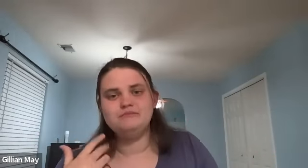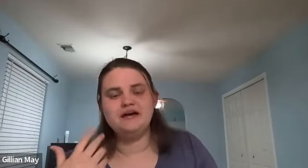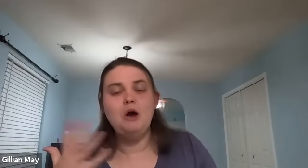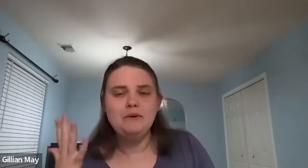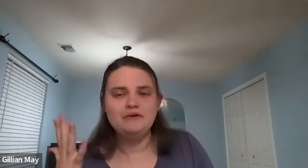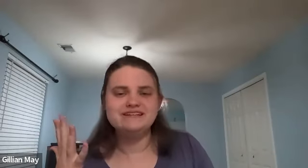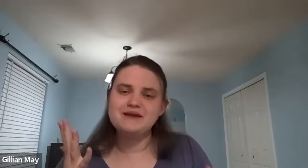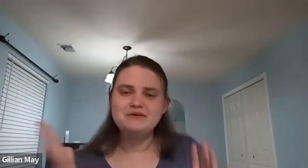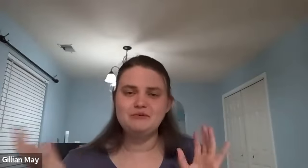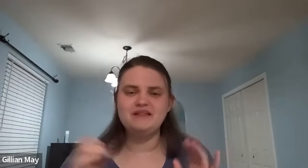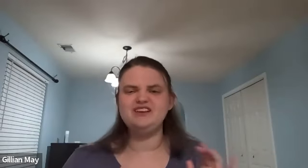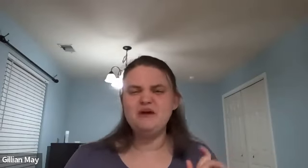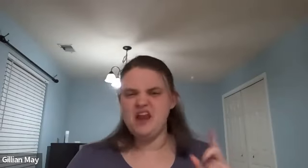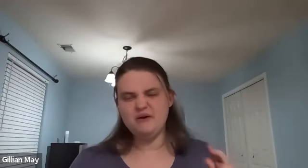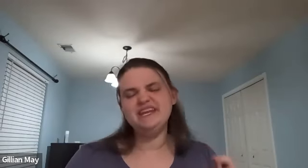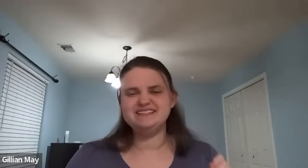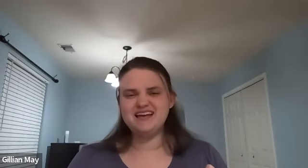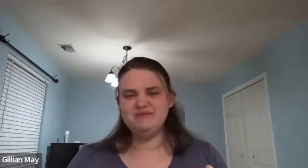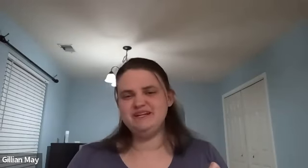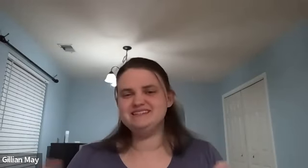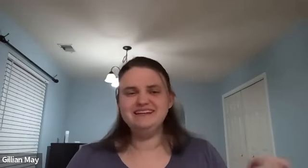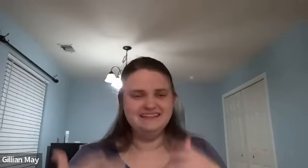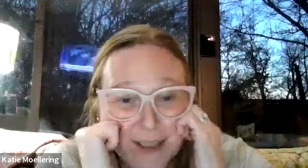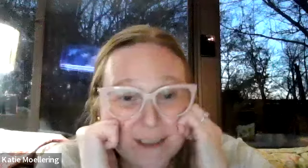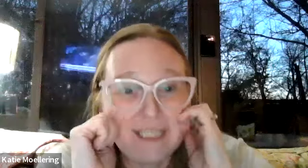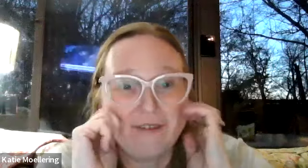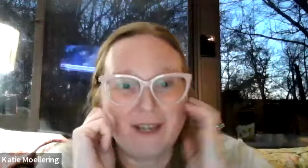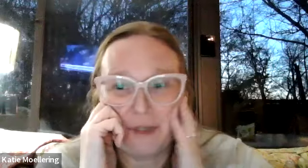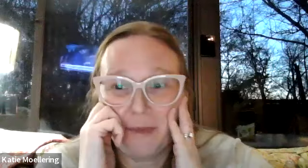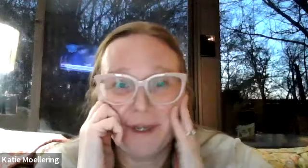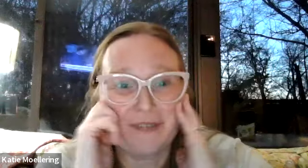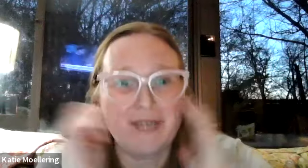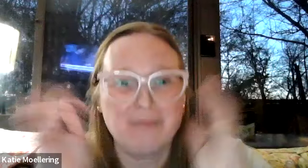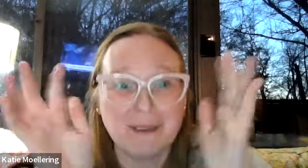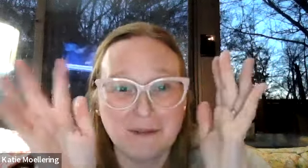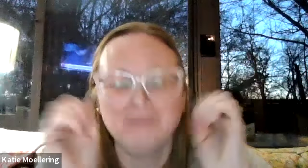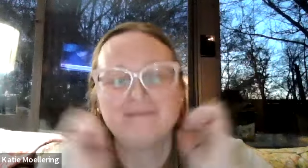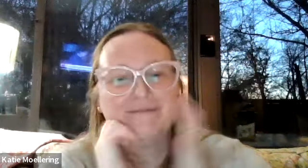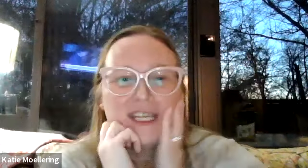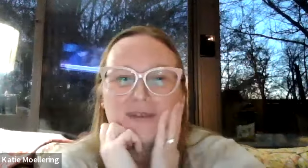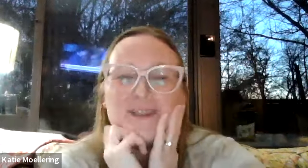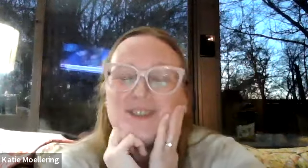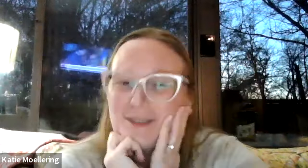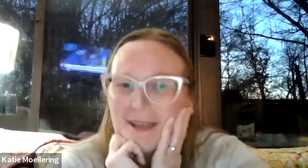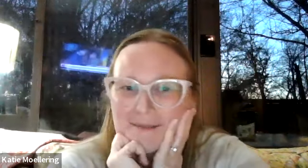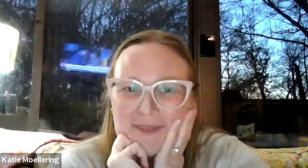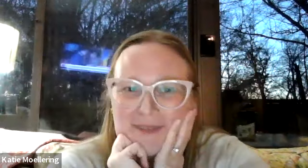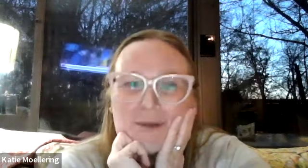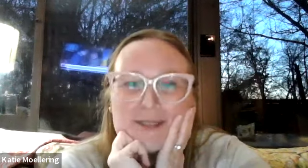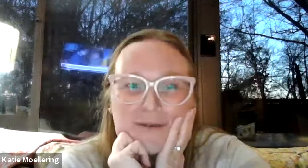But I'm hoping one day maybe they'll be like, you know what? No, it needs a sign. Because we should ask our teen advisory board if they'd make a little video. We should do that. That would be so